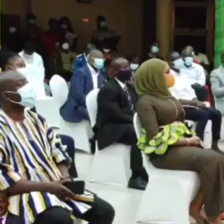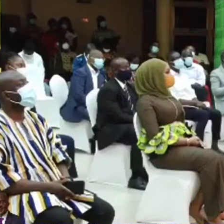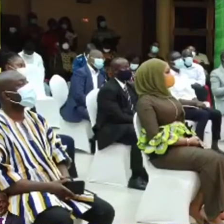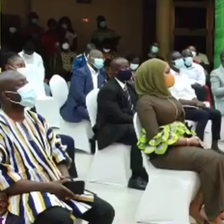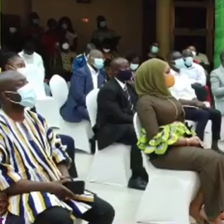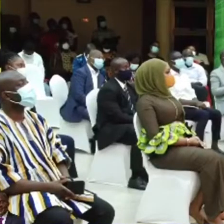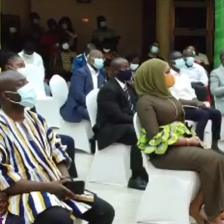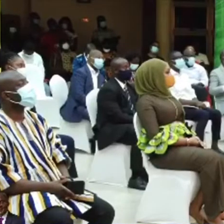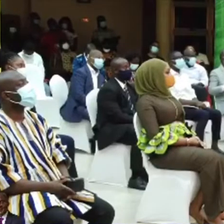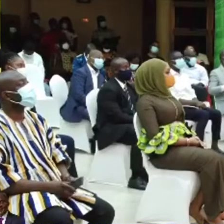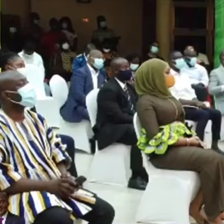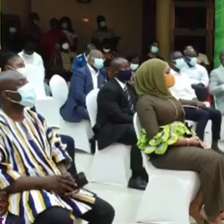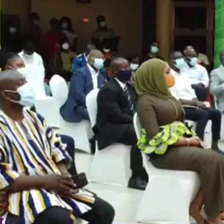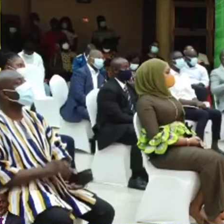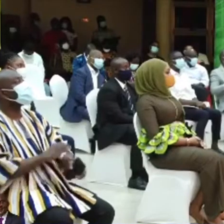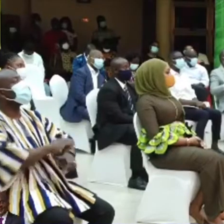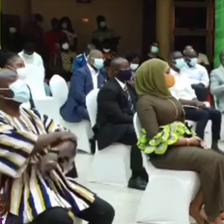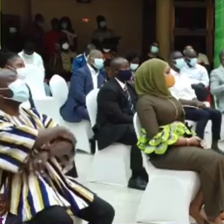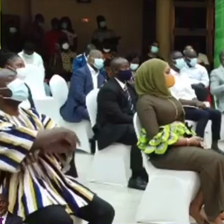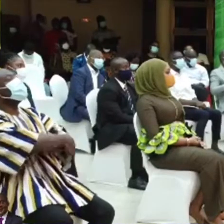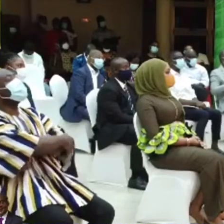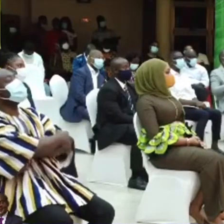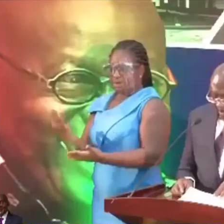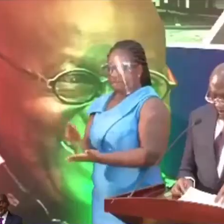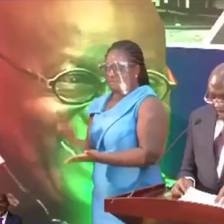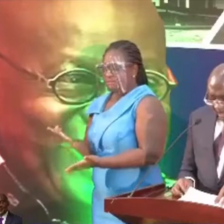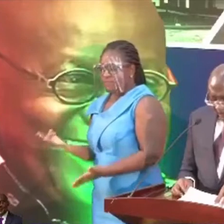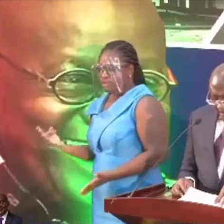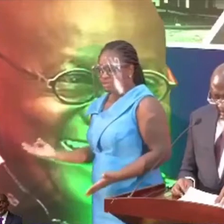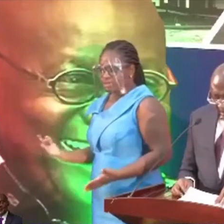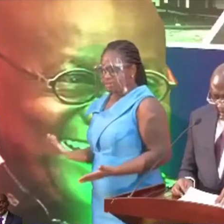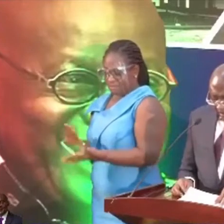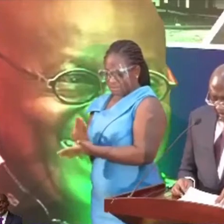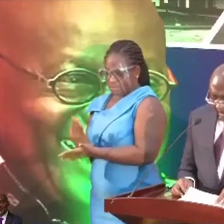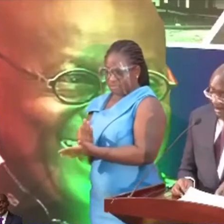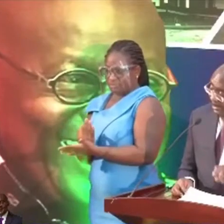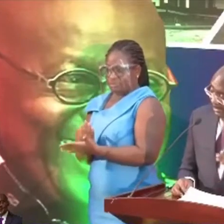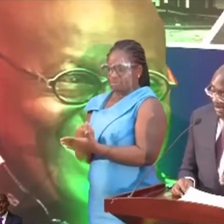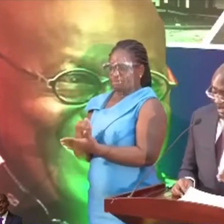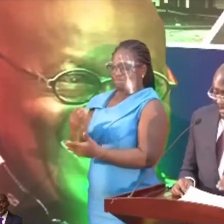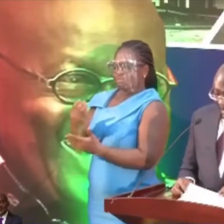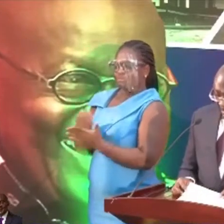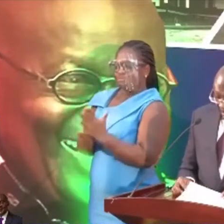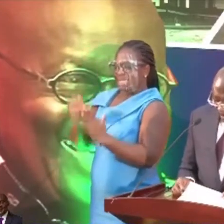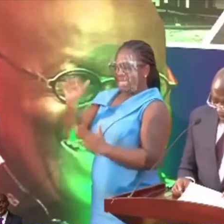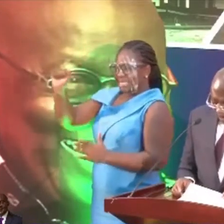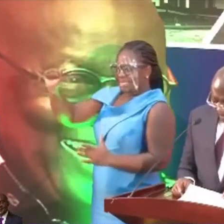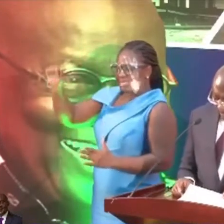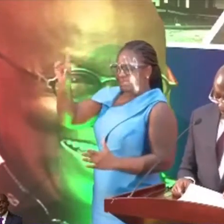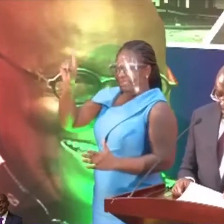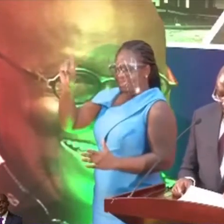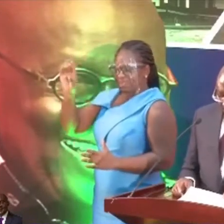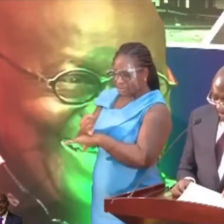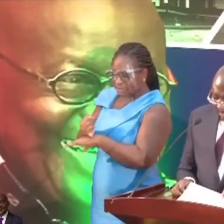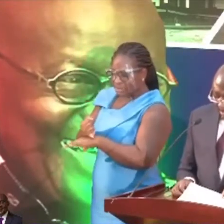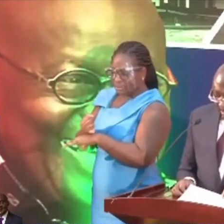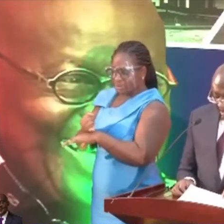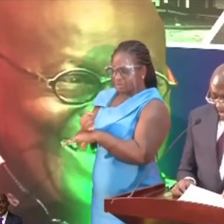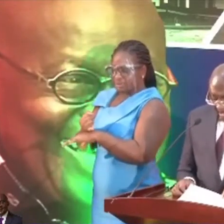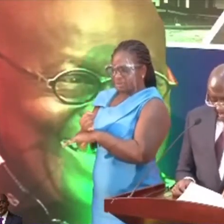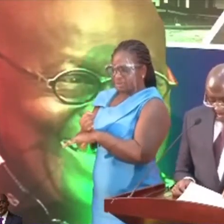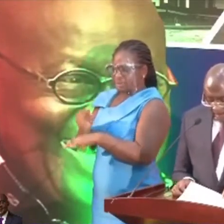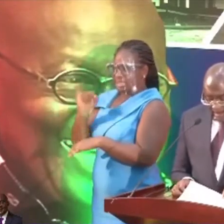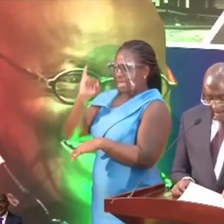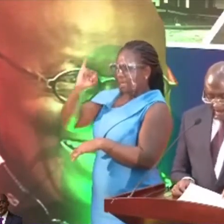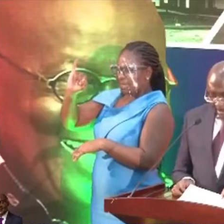common user processing factories with financing from the African Development Bank, and these are under construction. Commercial product, the